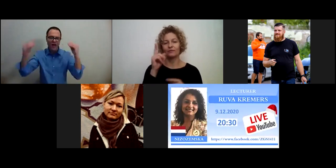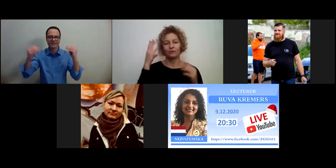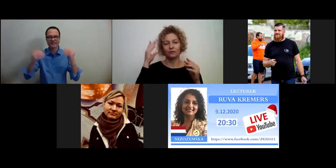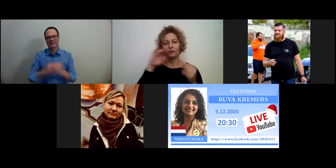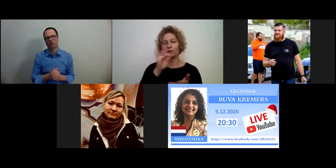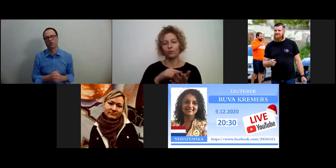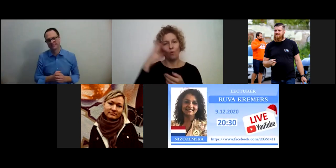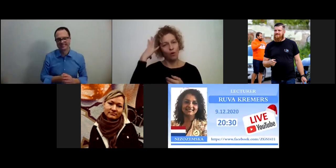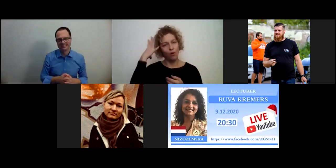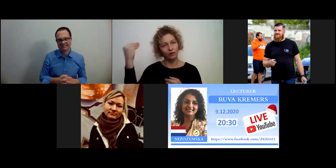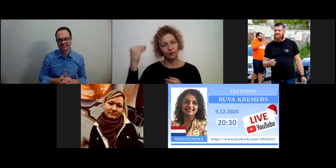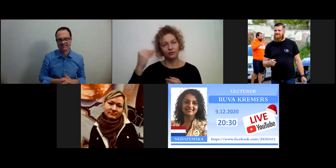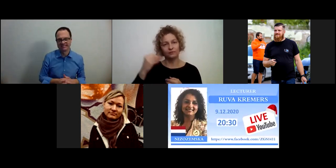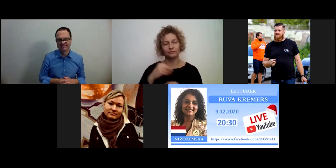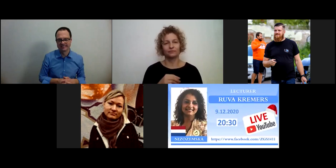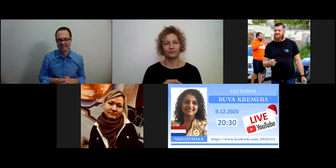Ruva from Holland.